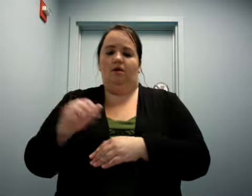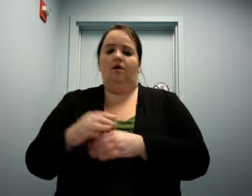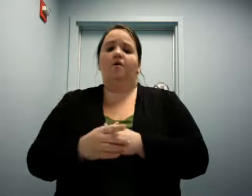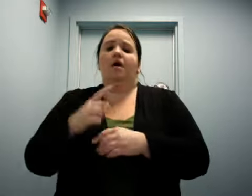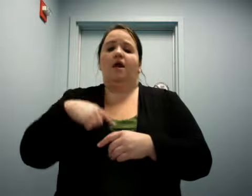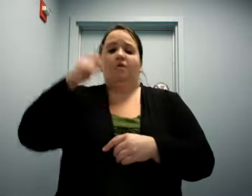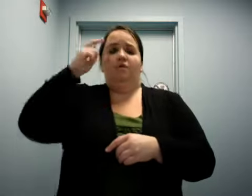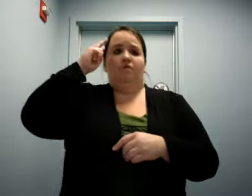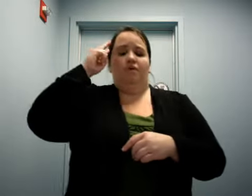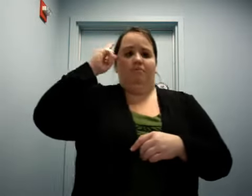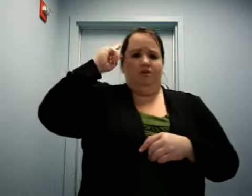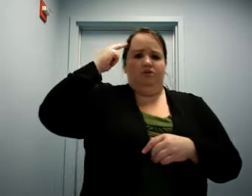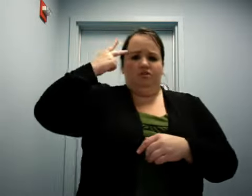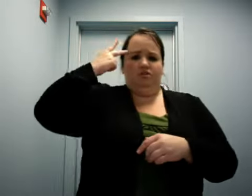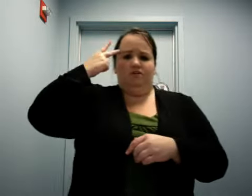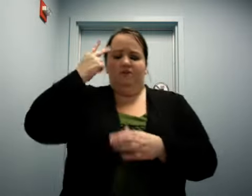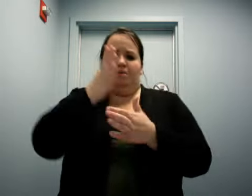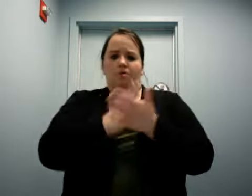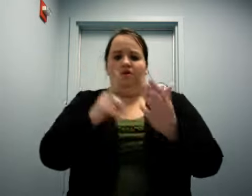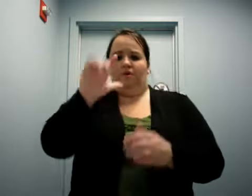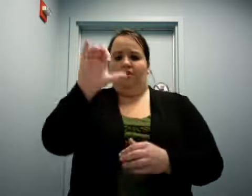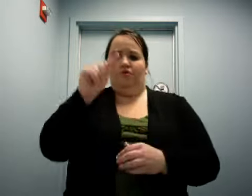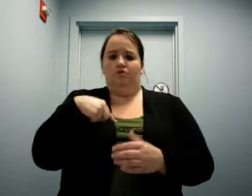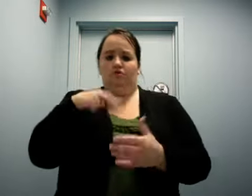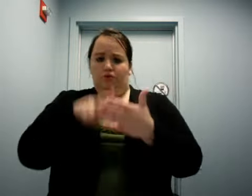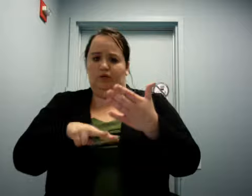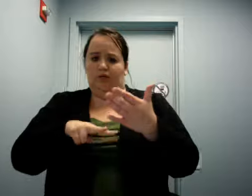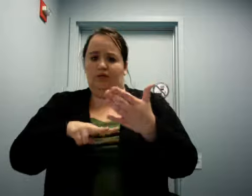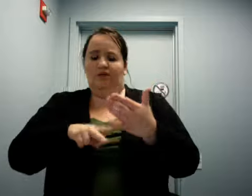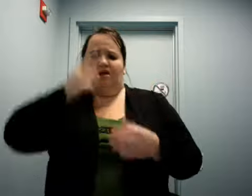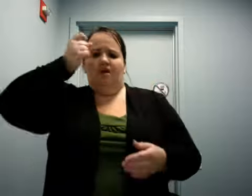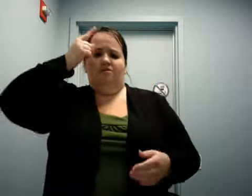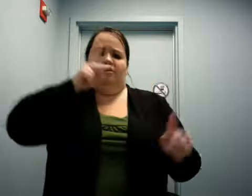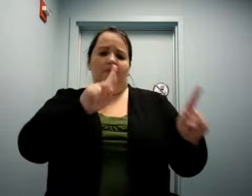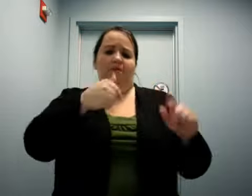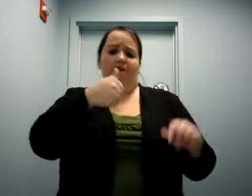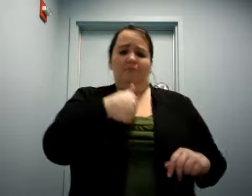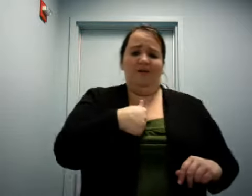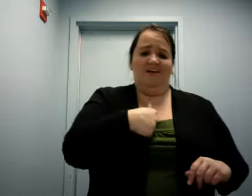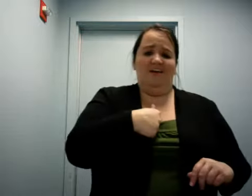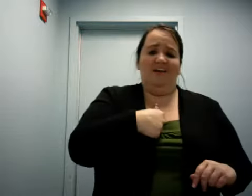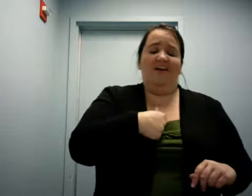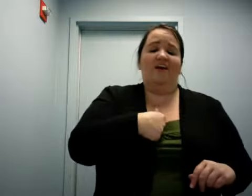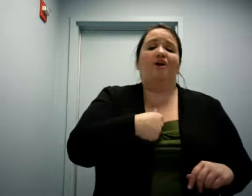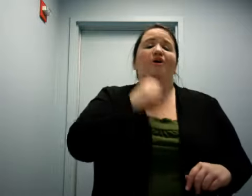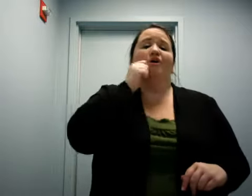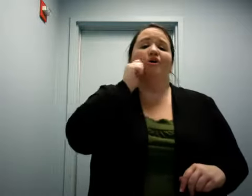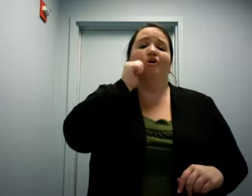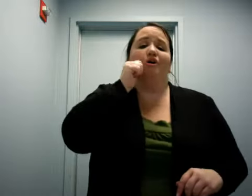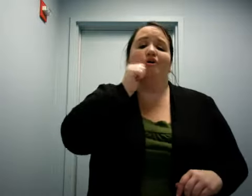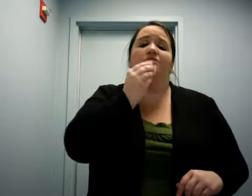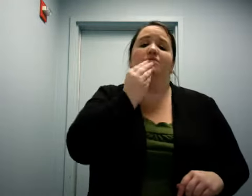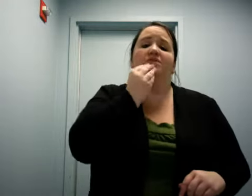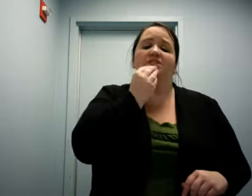of literature. I realized that people like me, girls with skin the color of chocolate, whose kinky hair could not